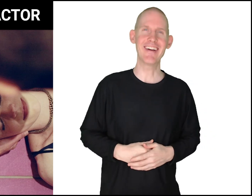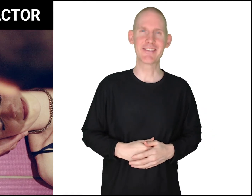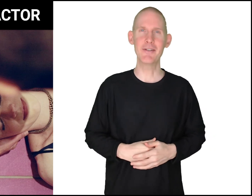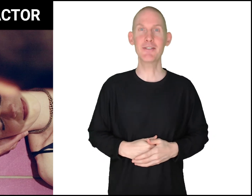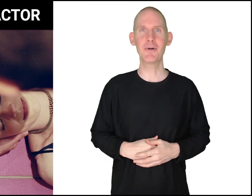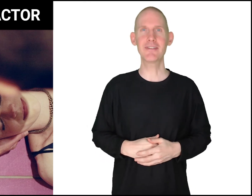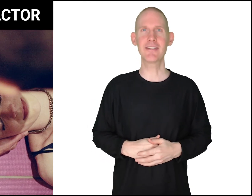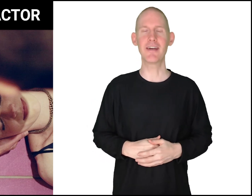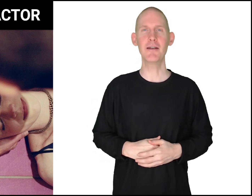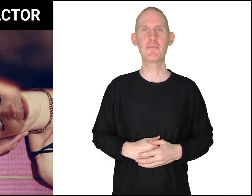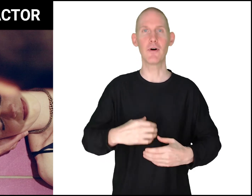so this was the sign for